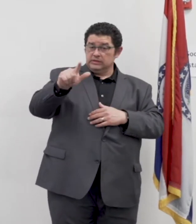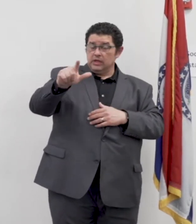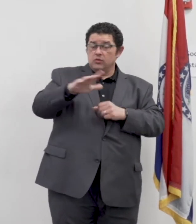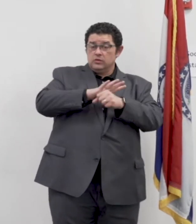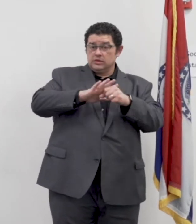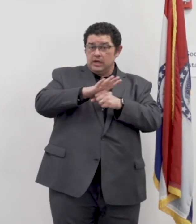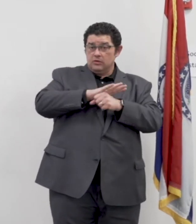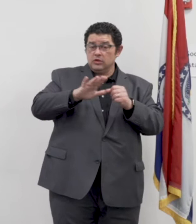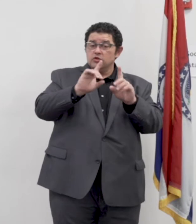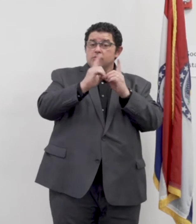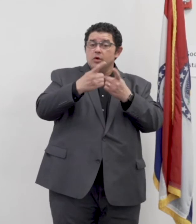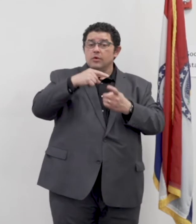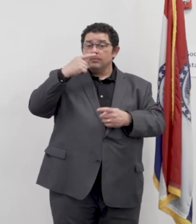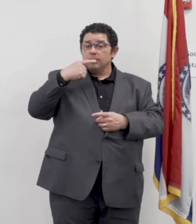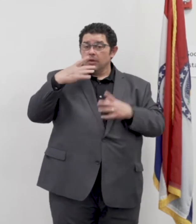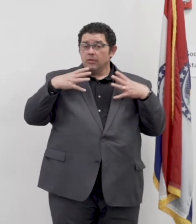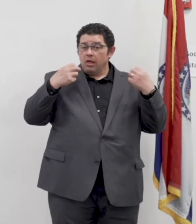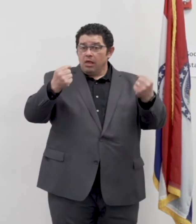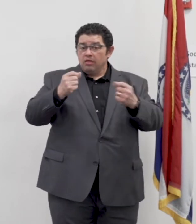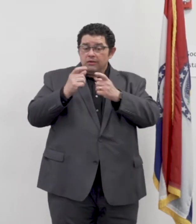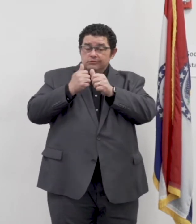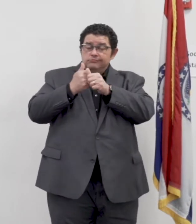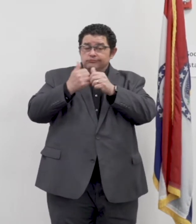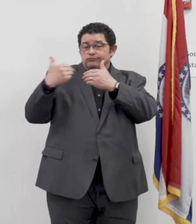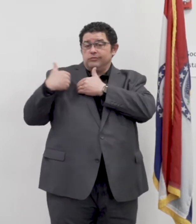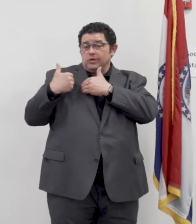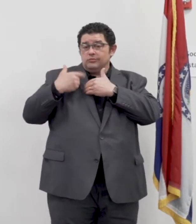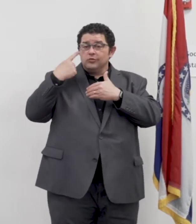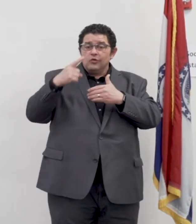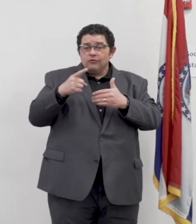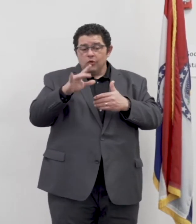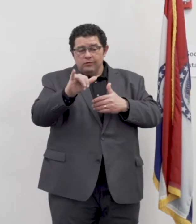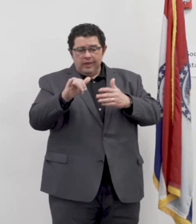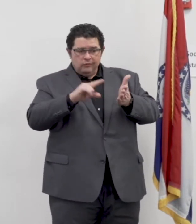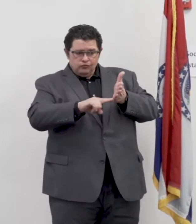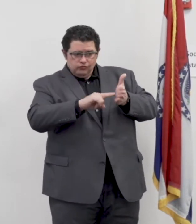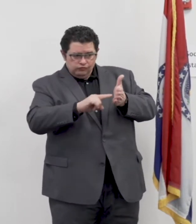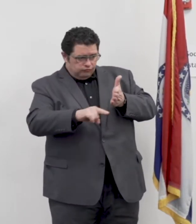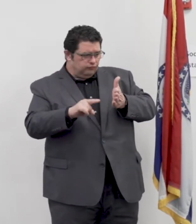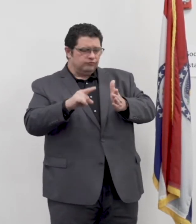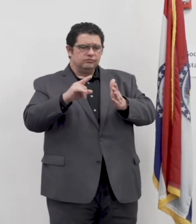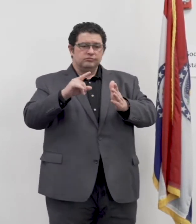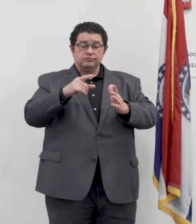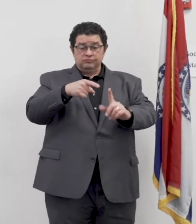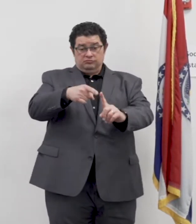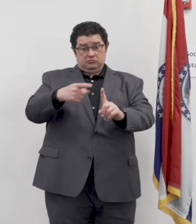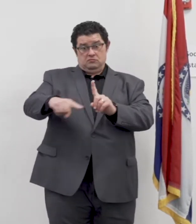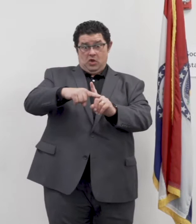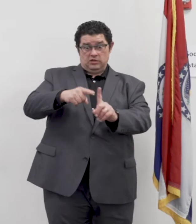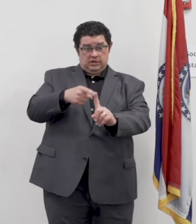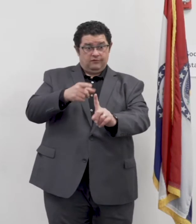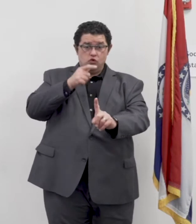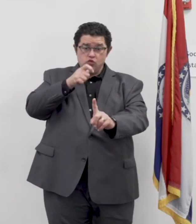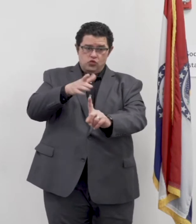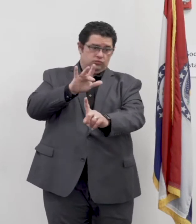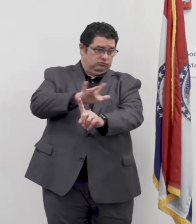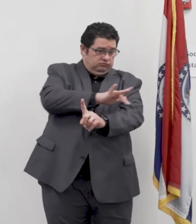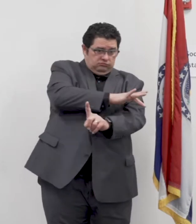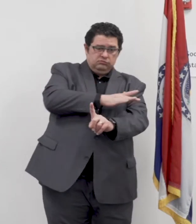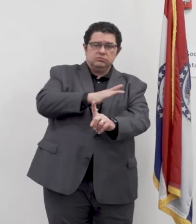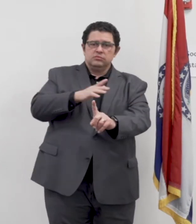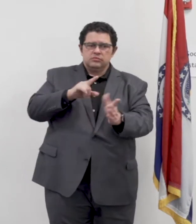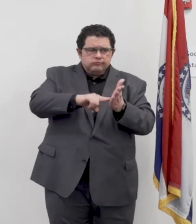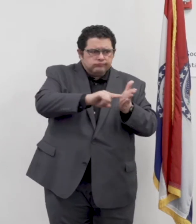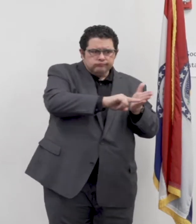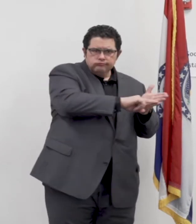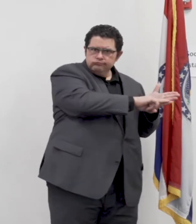Health is primarily responsible for following up on those test results, doing the contact tracing, advising people who've been exposed to someone